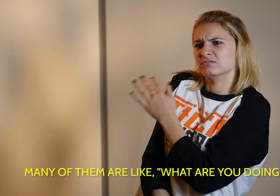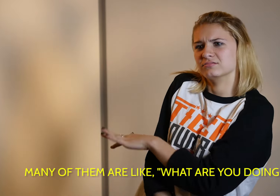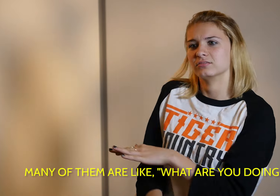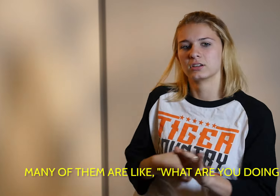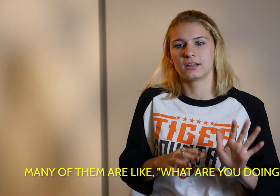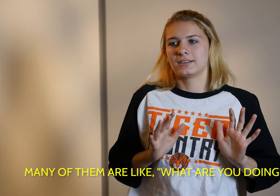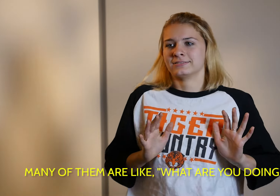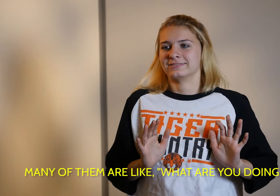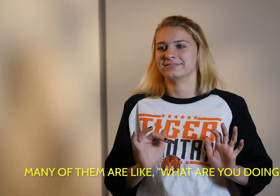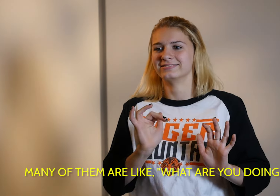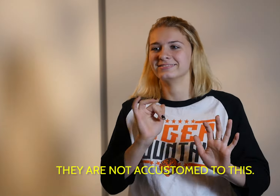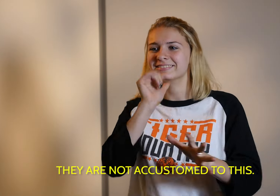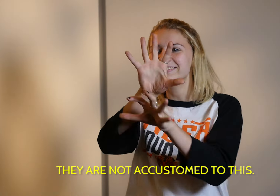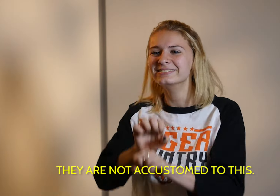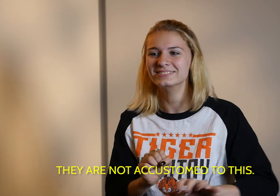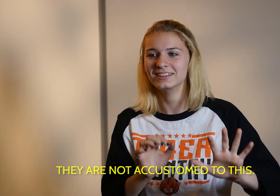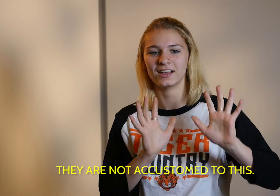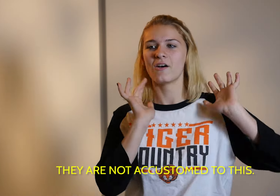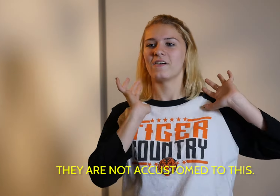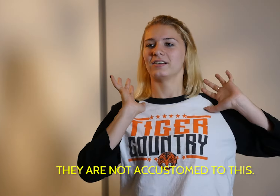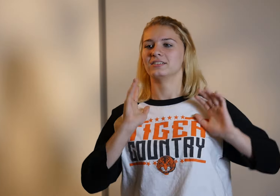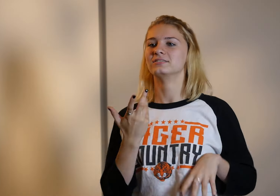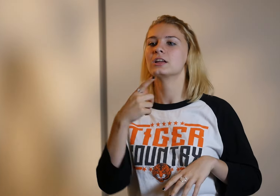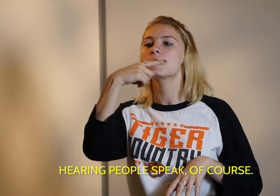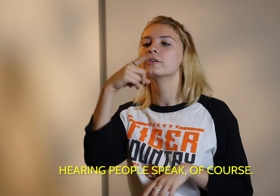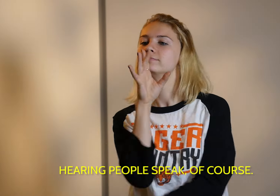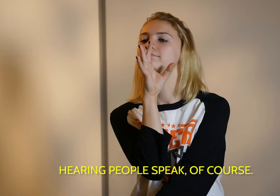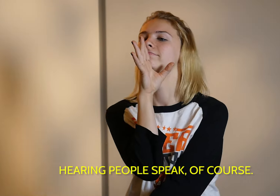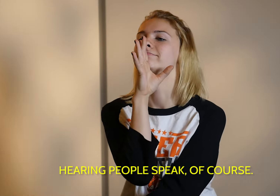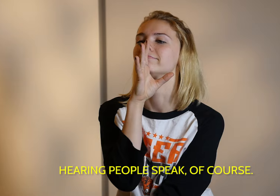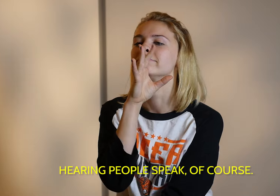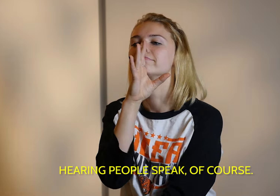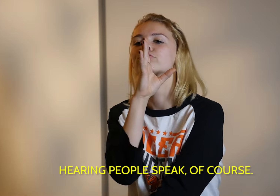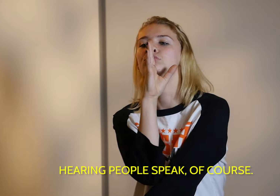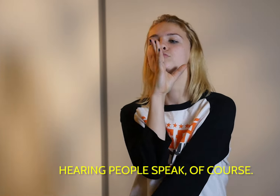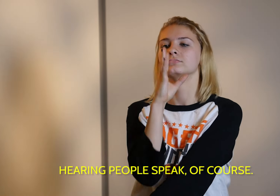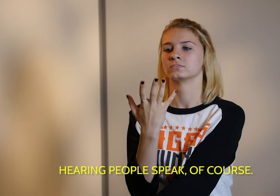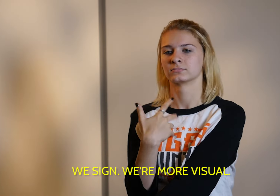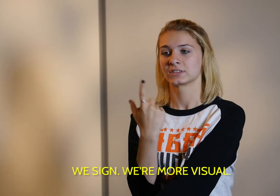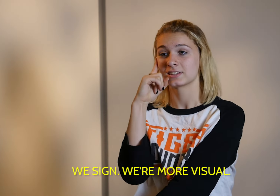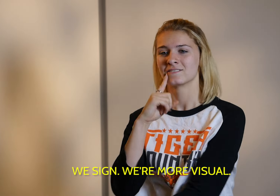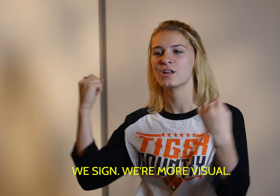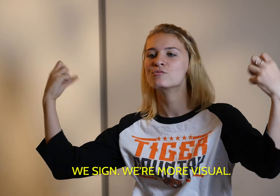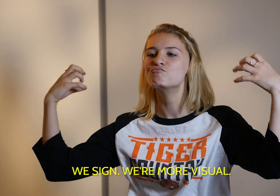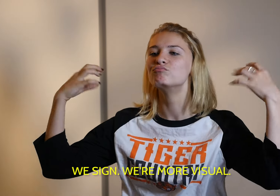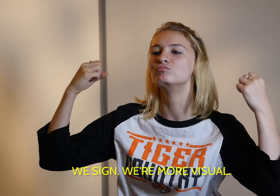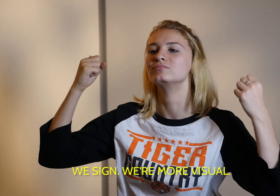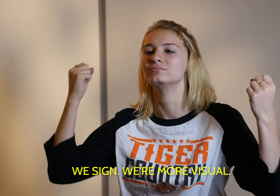of them are like, what are you doing? They're not accustomed to this. Hearing people speak, of course. We sign. We're